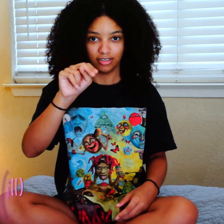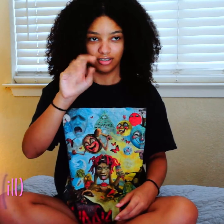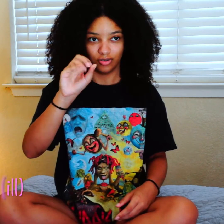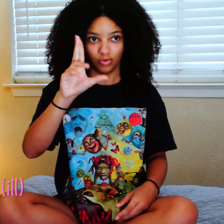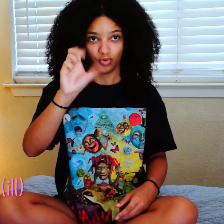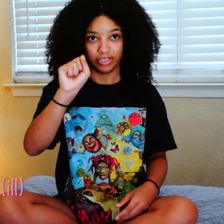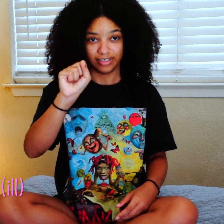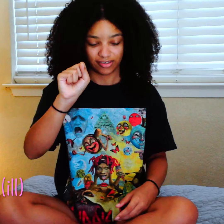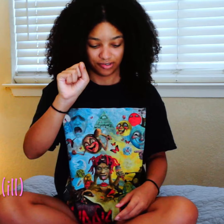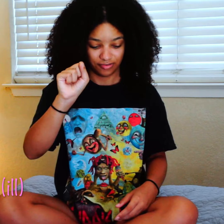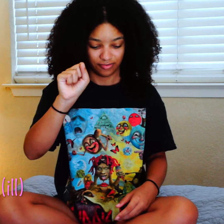Illinois.